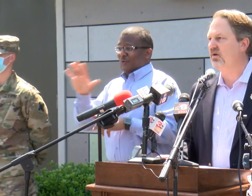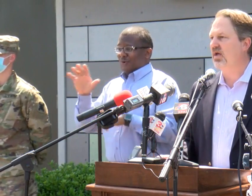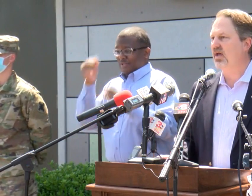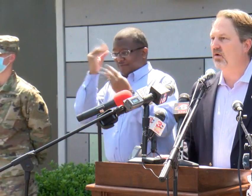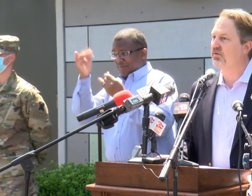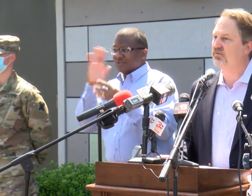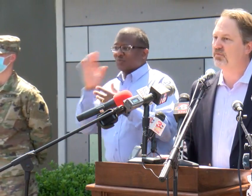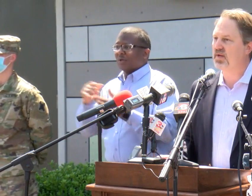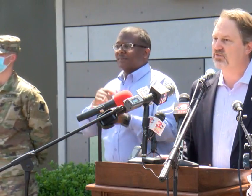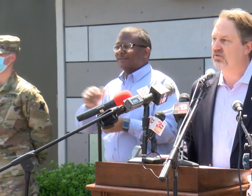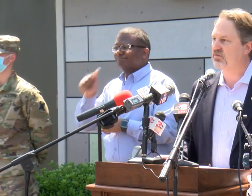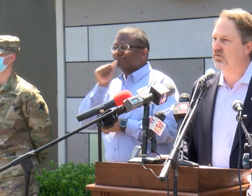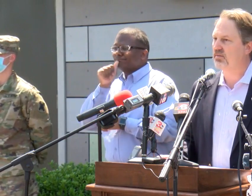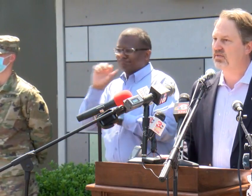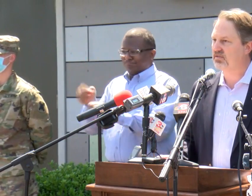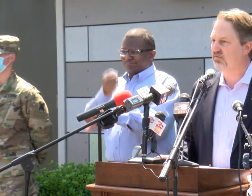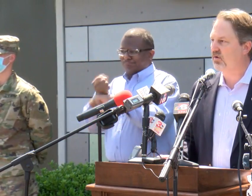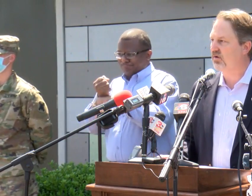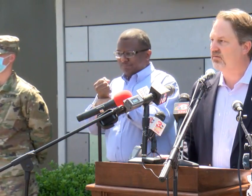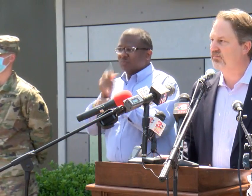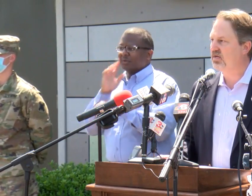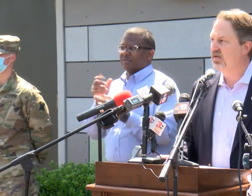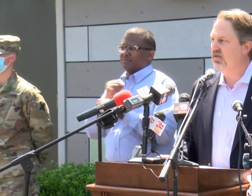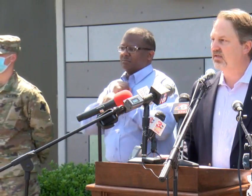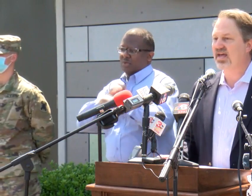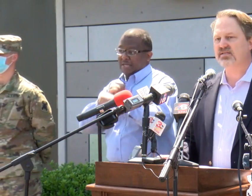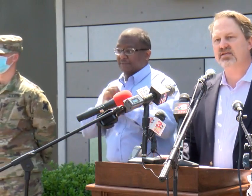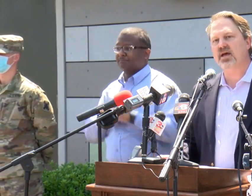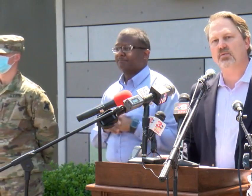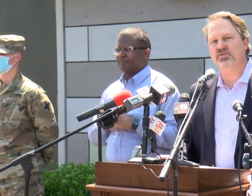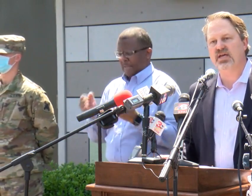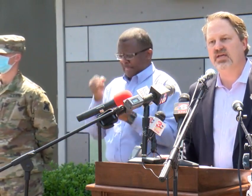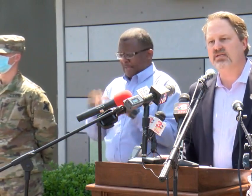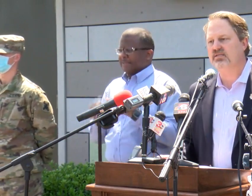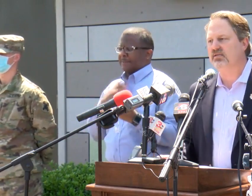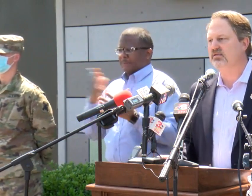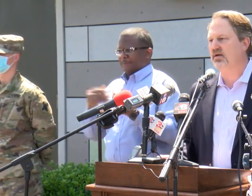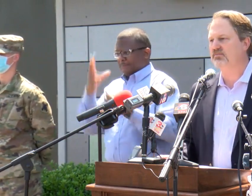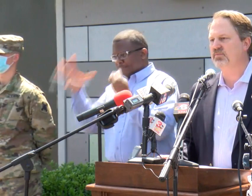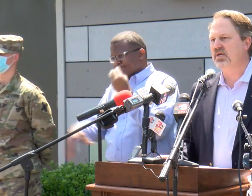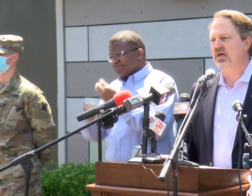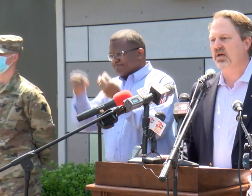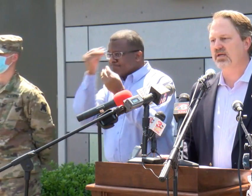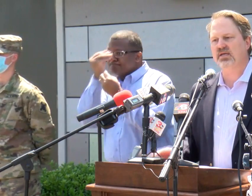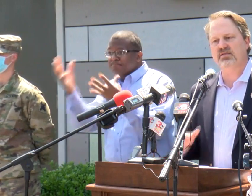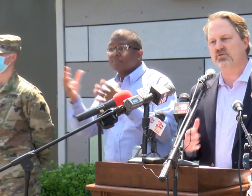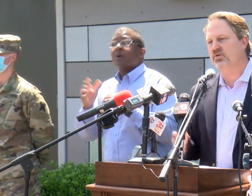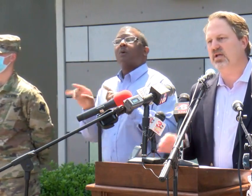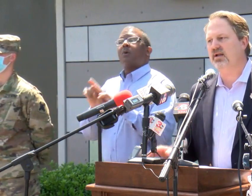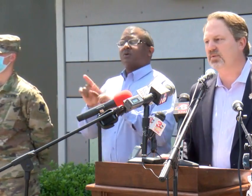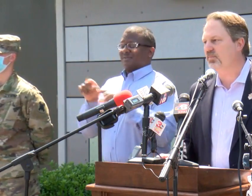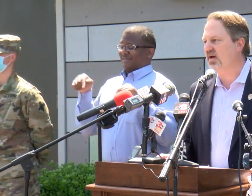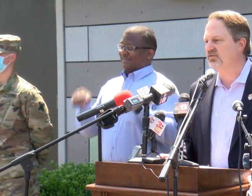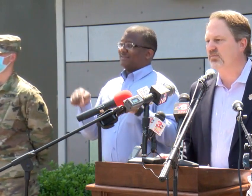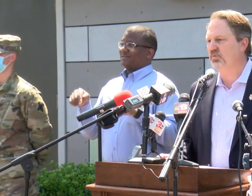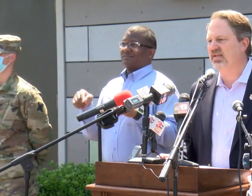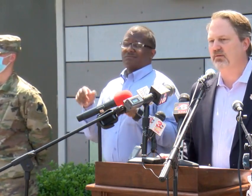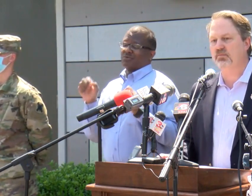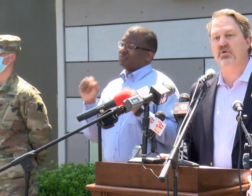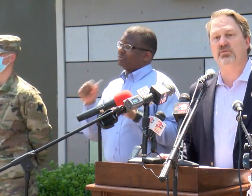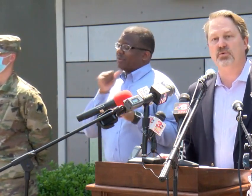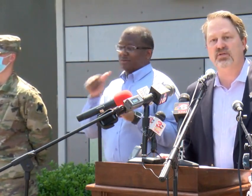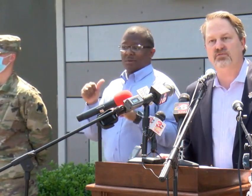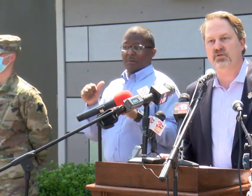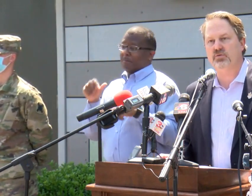care of and all their information is going to be safeguarded. The last thing I will say is that, again, this could not have been possible